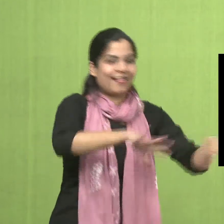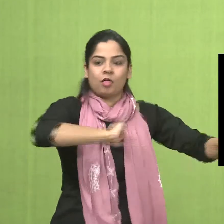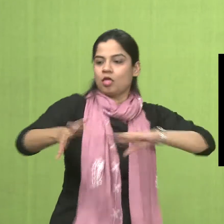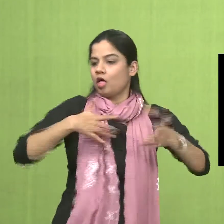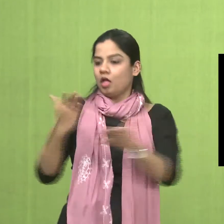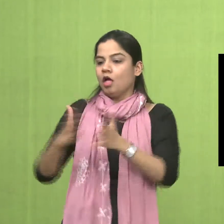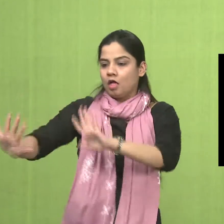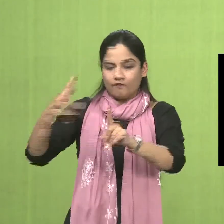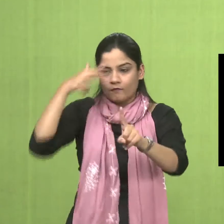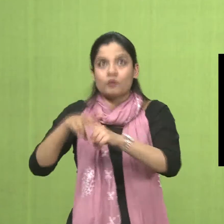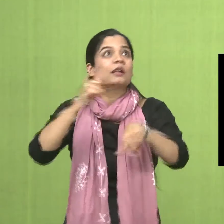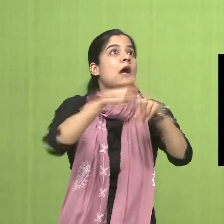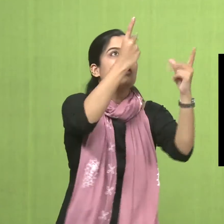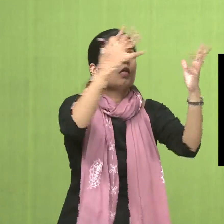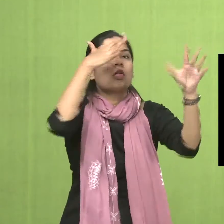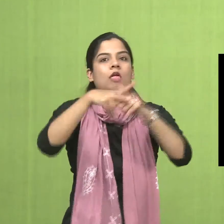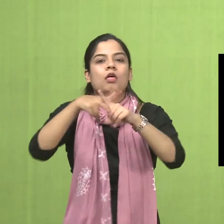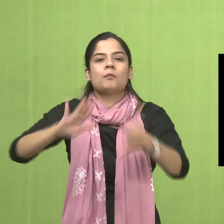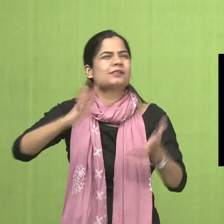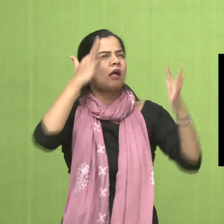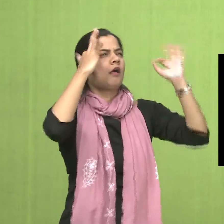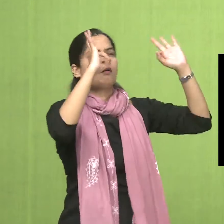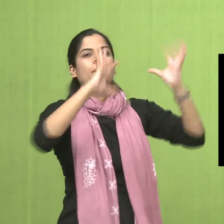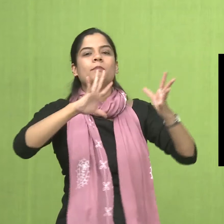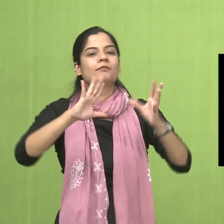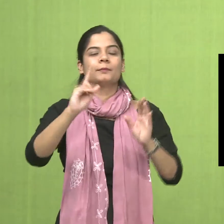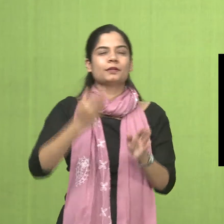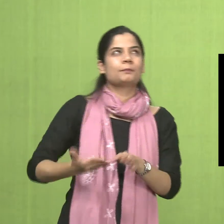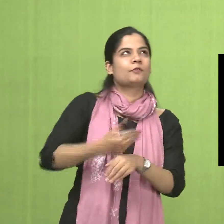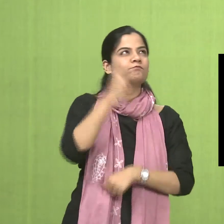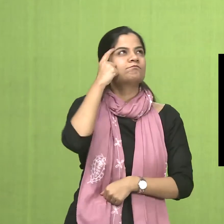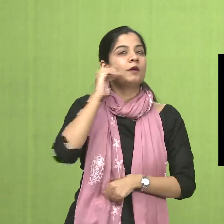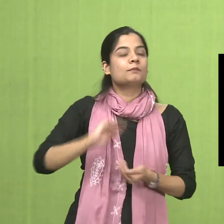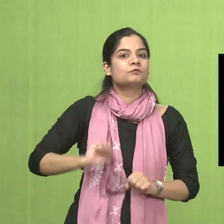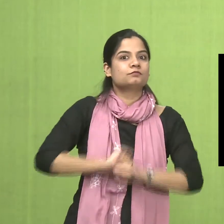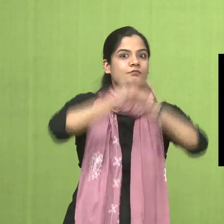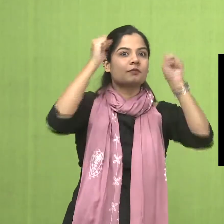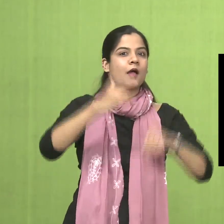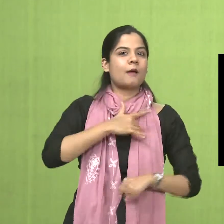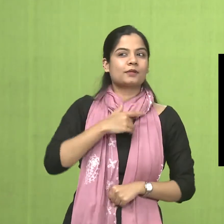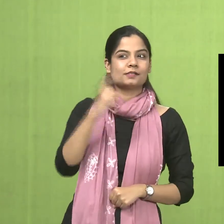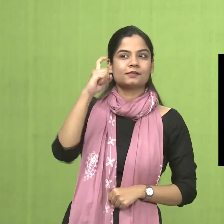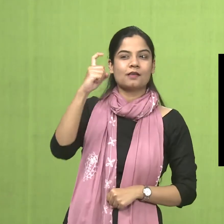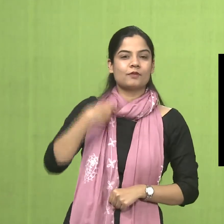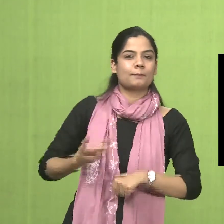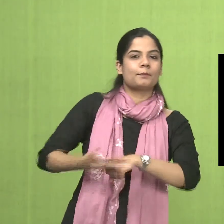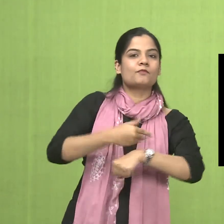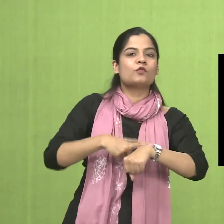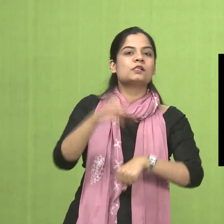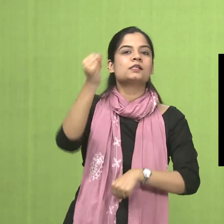prepare the food. And if the baby has woken up, then you can't make the food because the baby will end up troubling you. So wake up